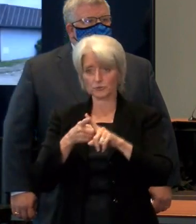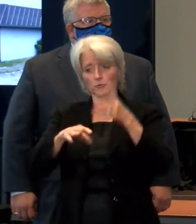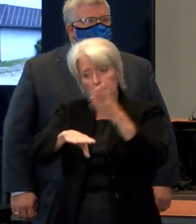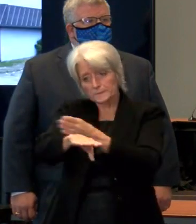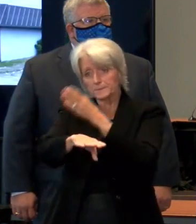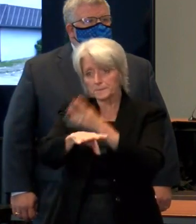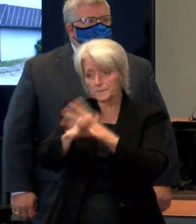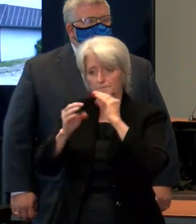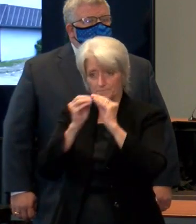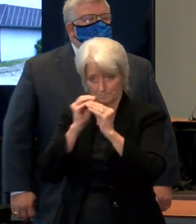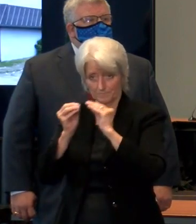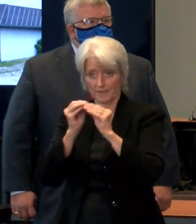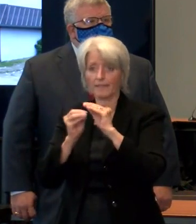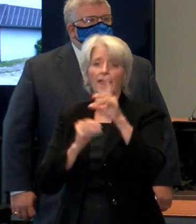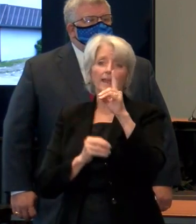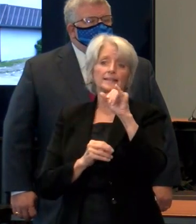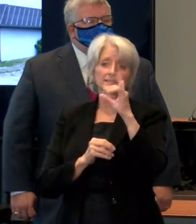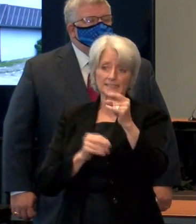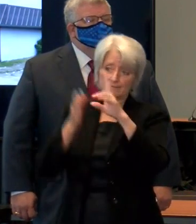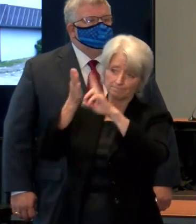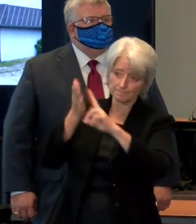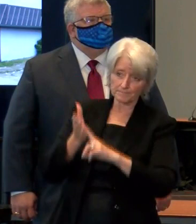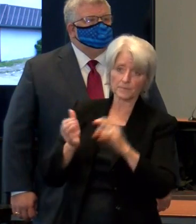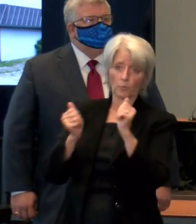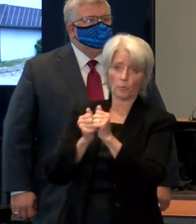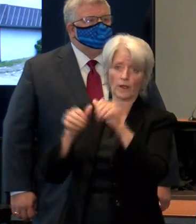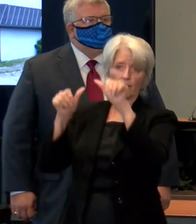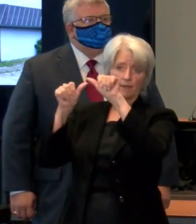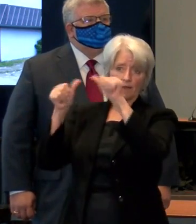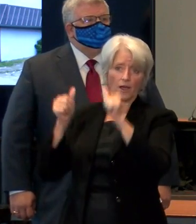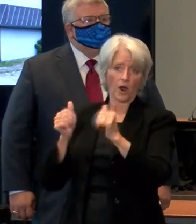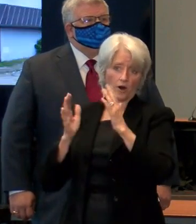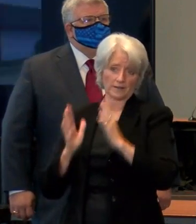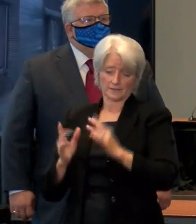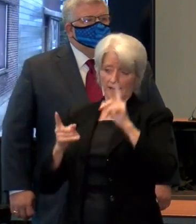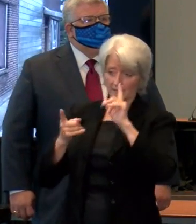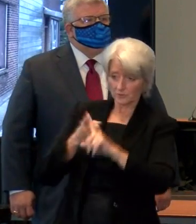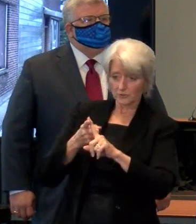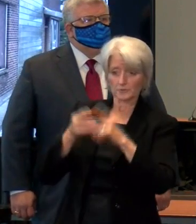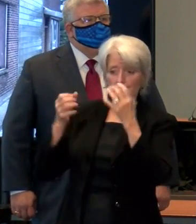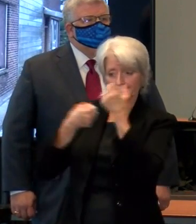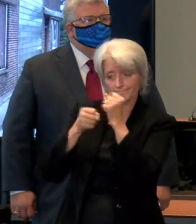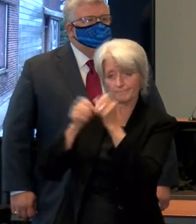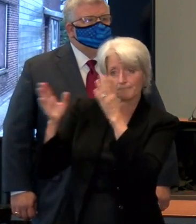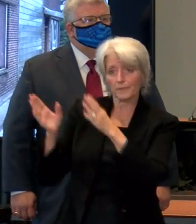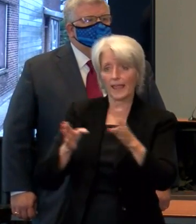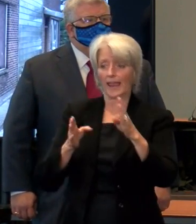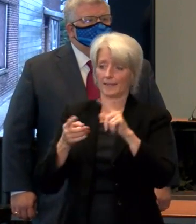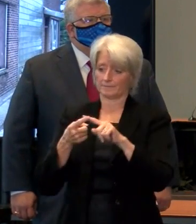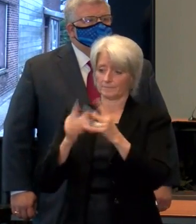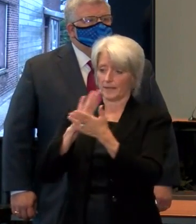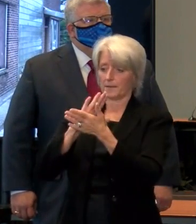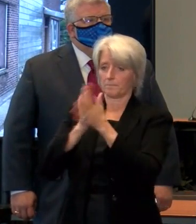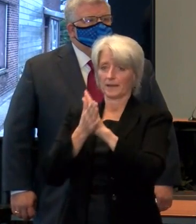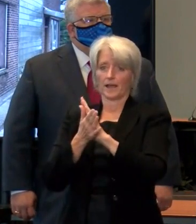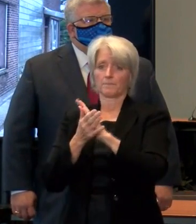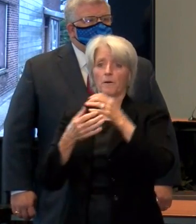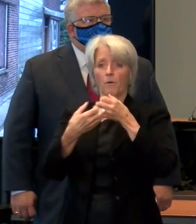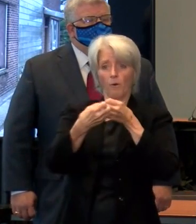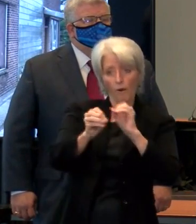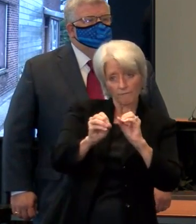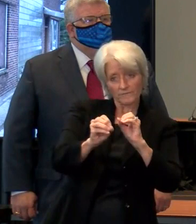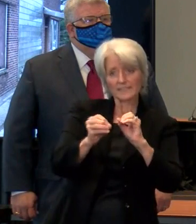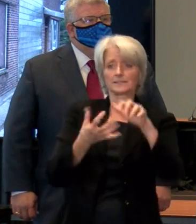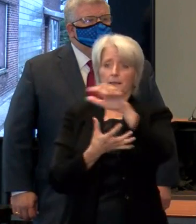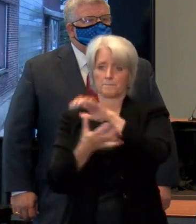engaged an architect in that preparation to do that building, to turn it into office, mixed-use type of